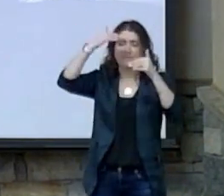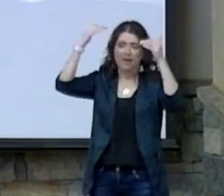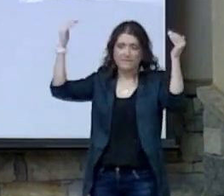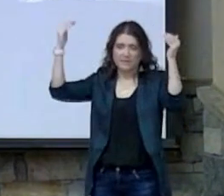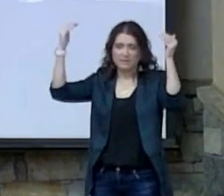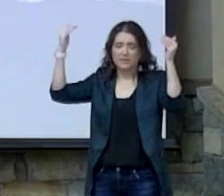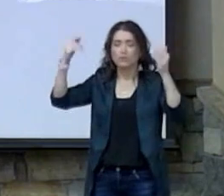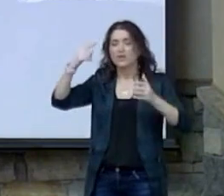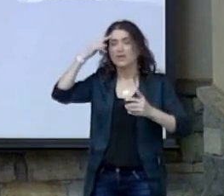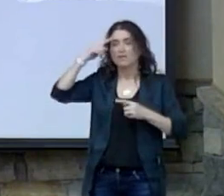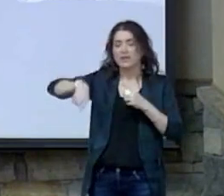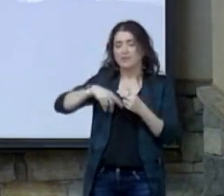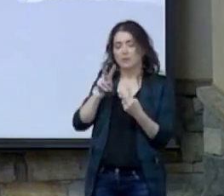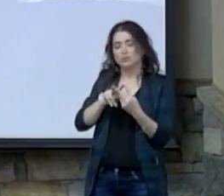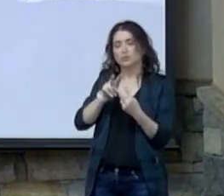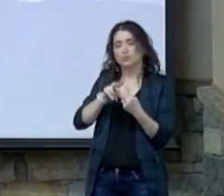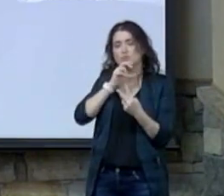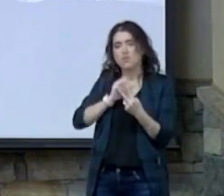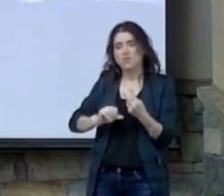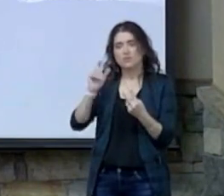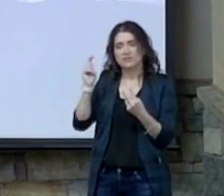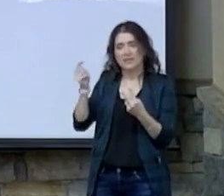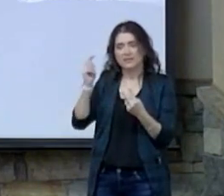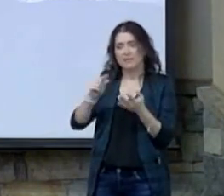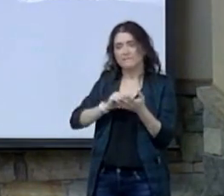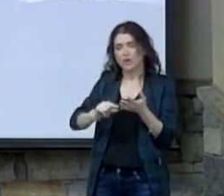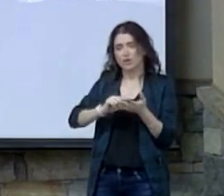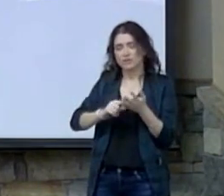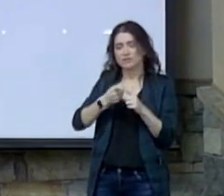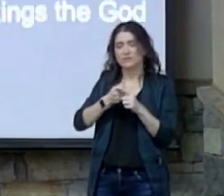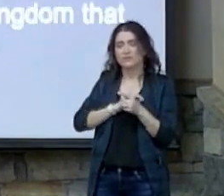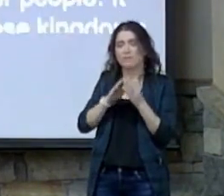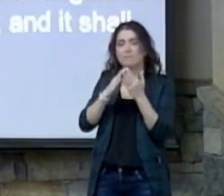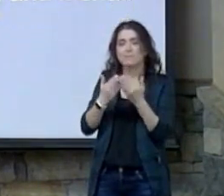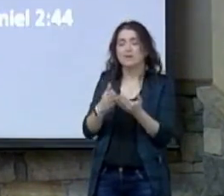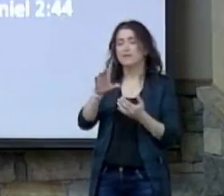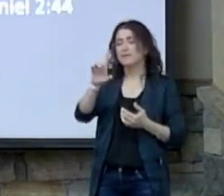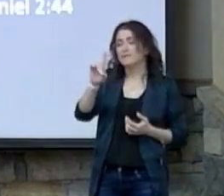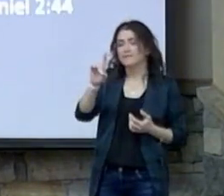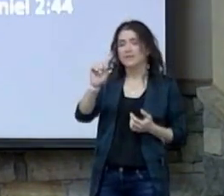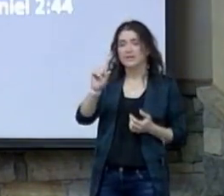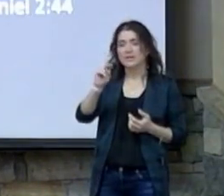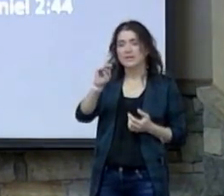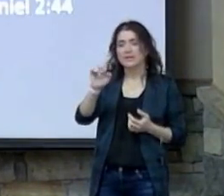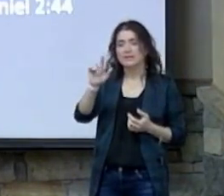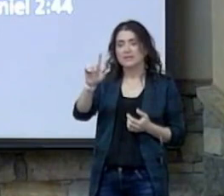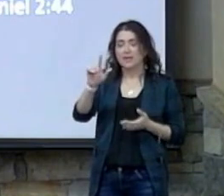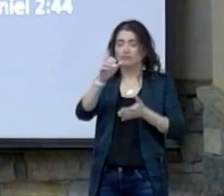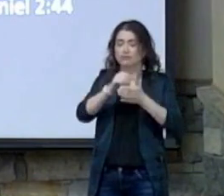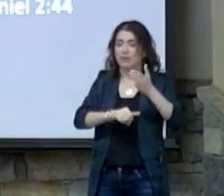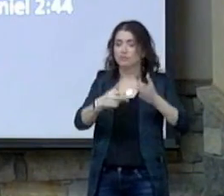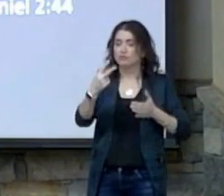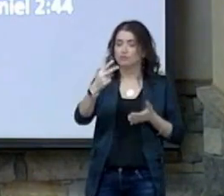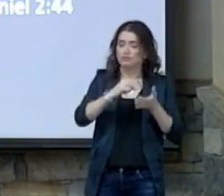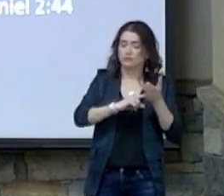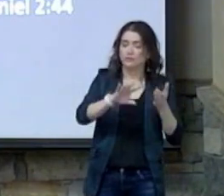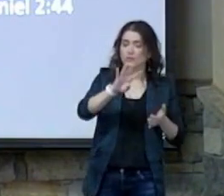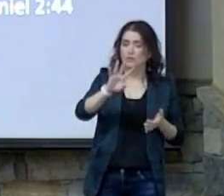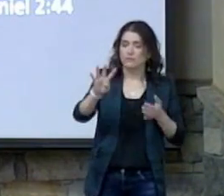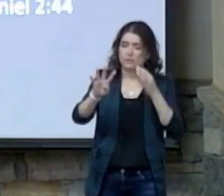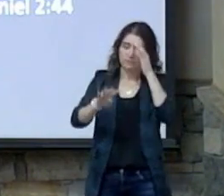to think about two Old Testament verses. Both come from the book of Daniel. In Daniel chapter 2, in verse